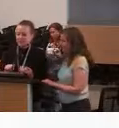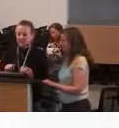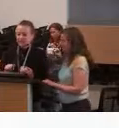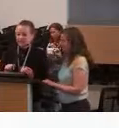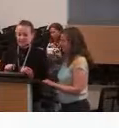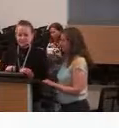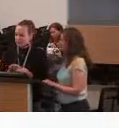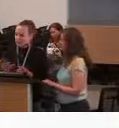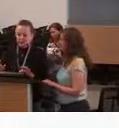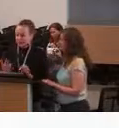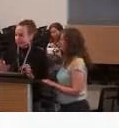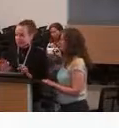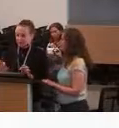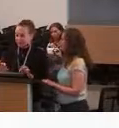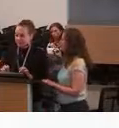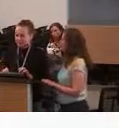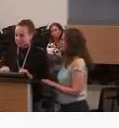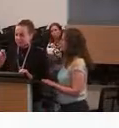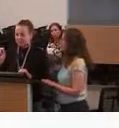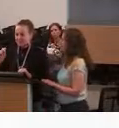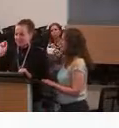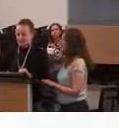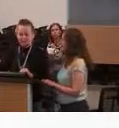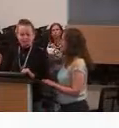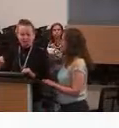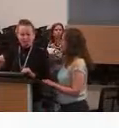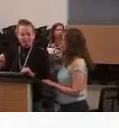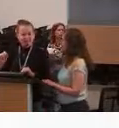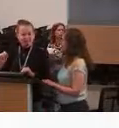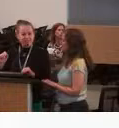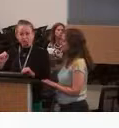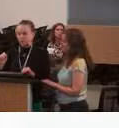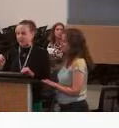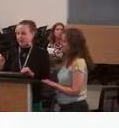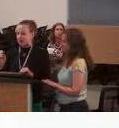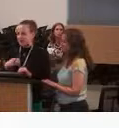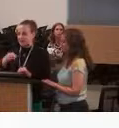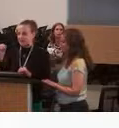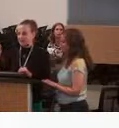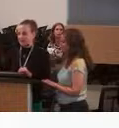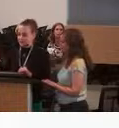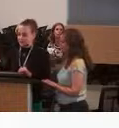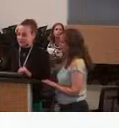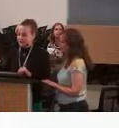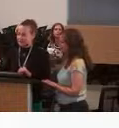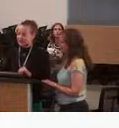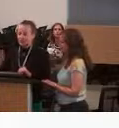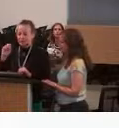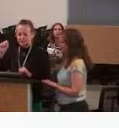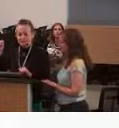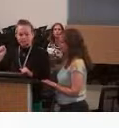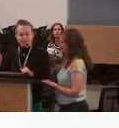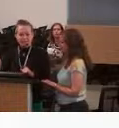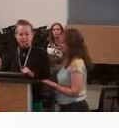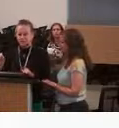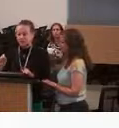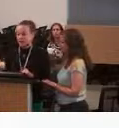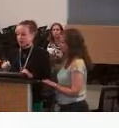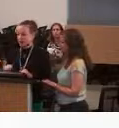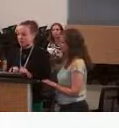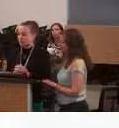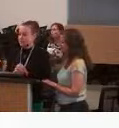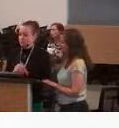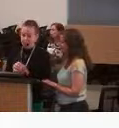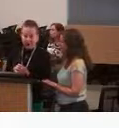problem, people are not the problem. The problem is externalized. So we get the problems outside the students. One of the simplest way to